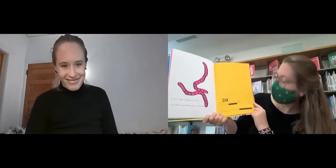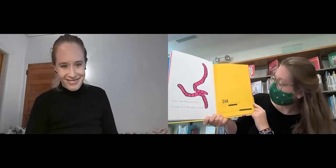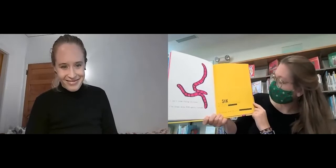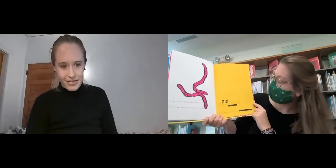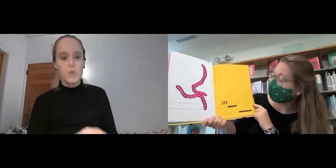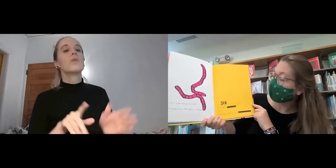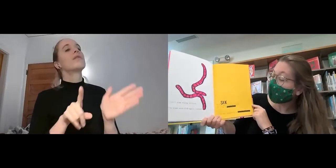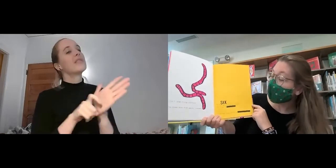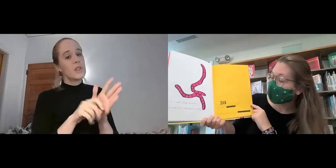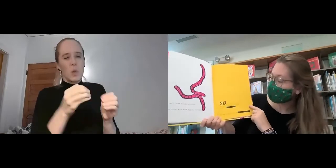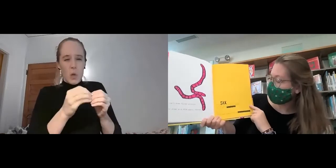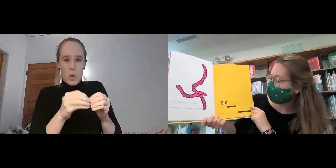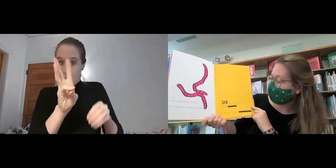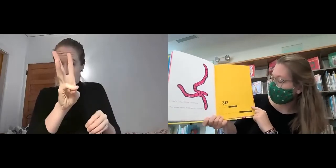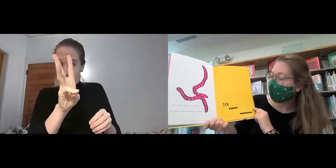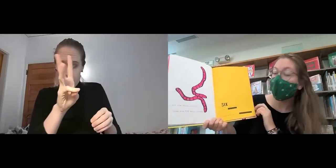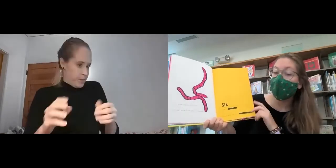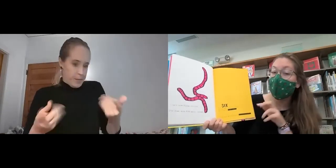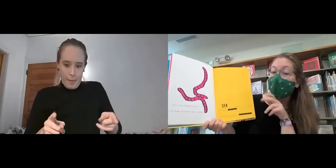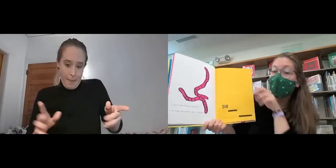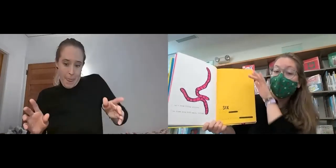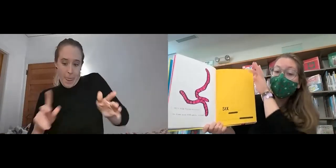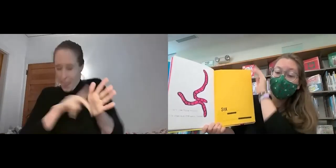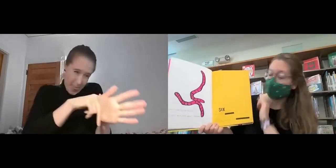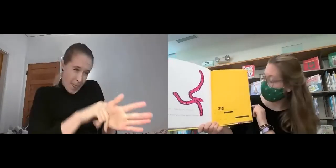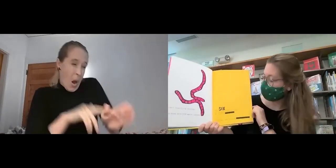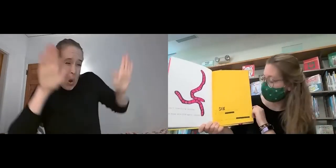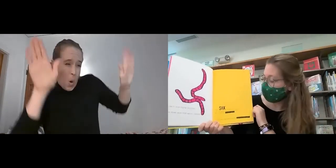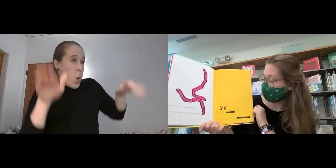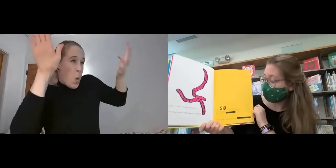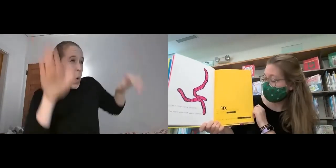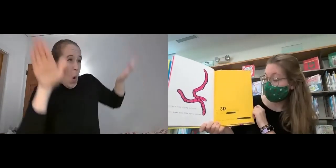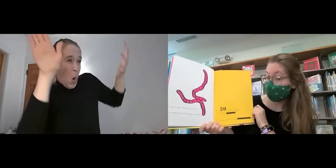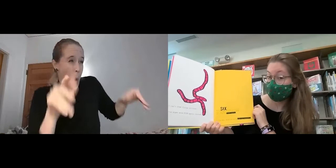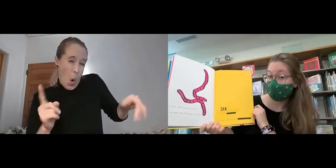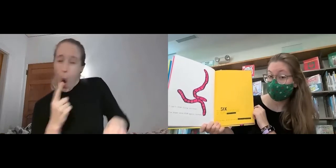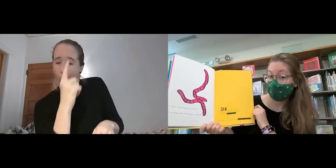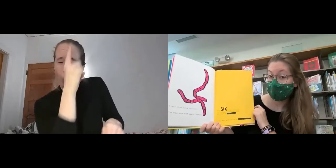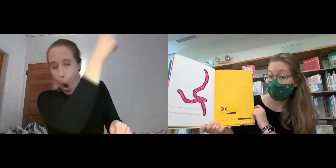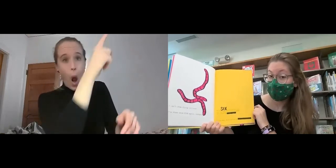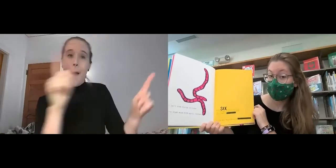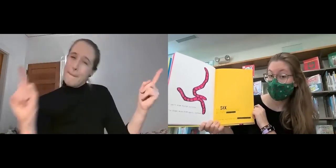Worm 6 flies his unicorn all the way to meet worm 7,